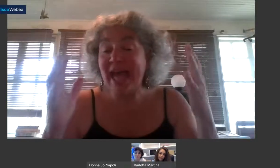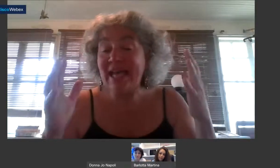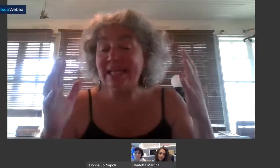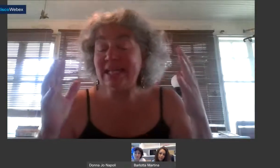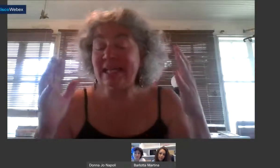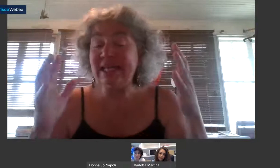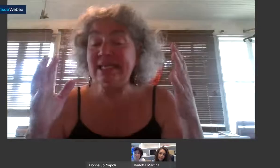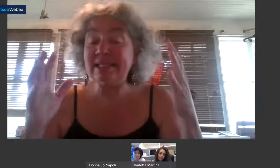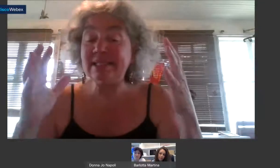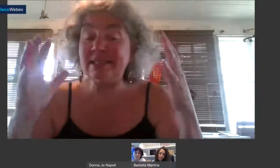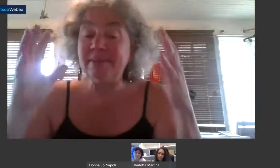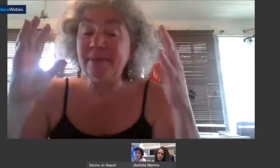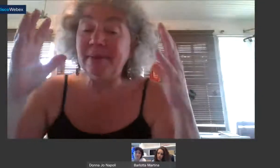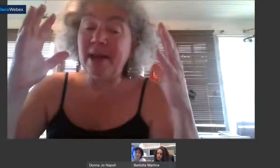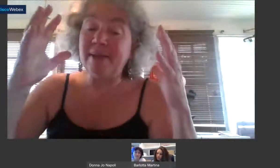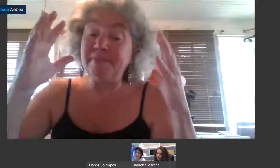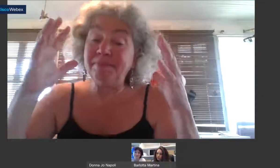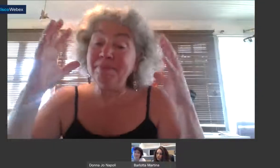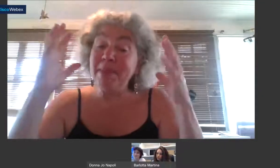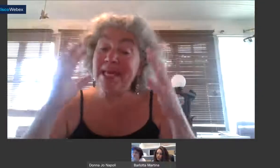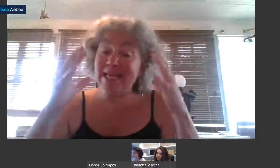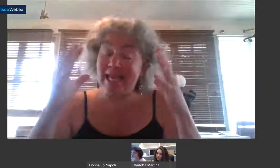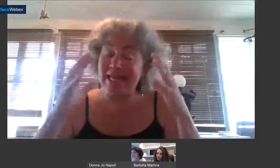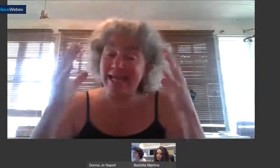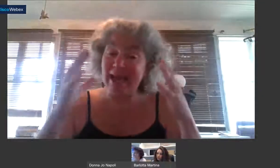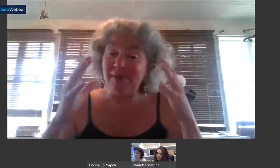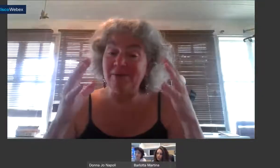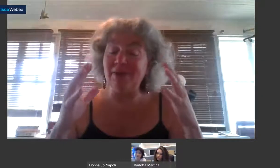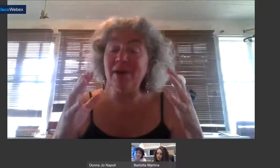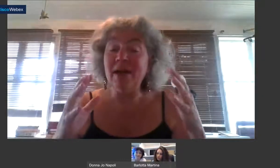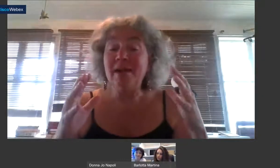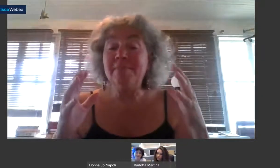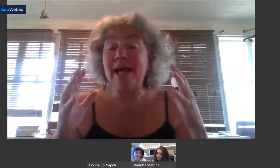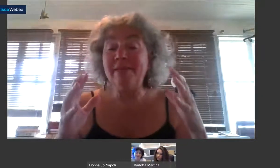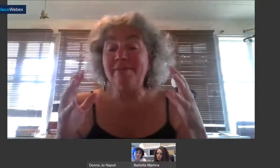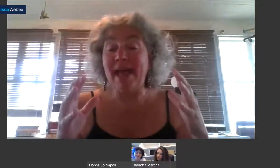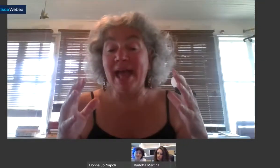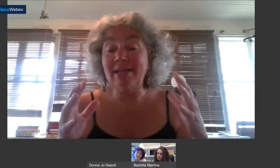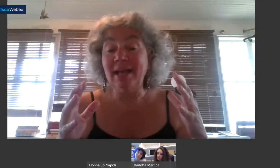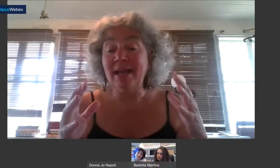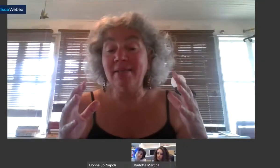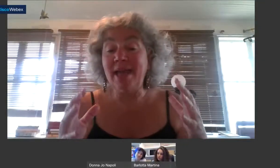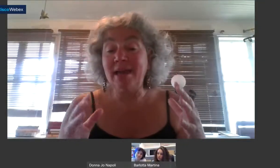That is mitigated, however, by the fact that